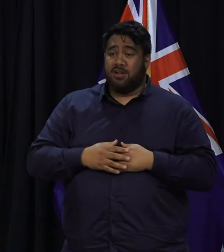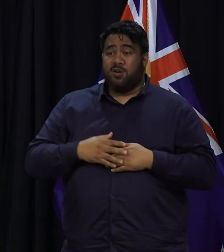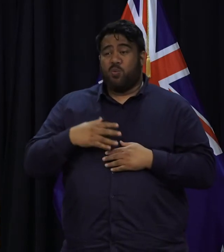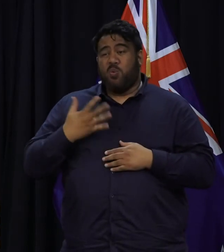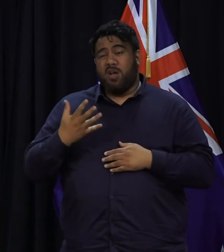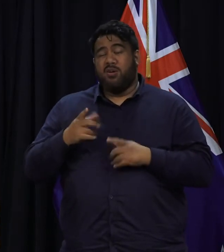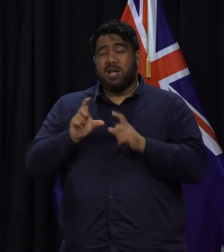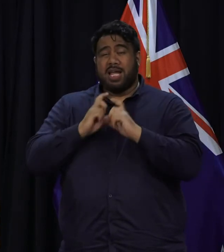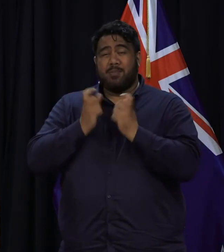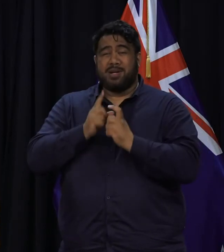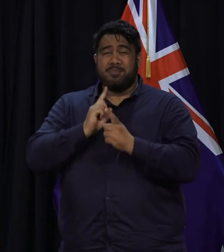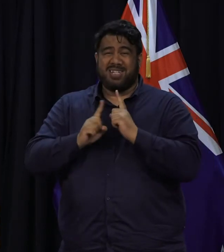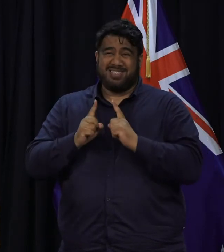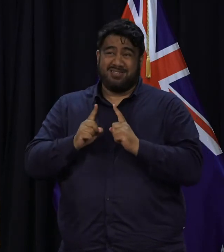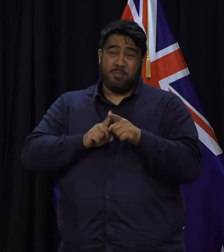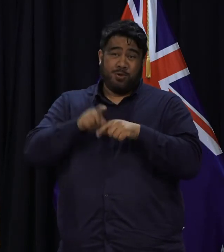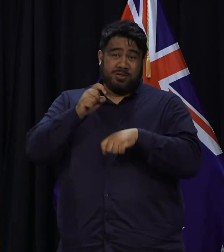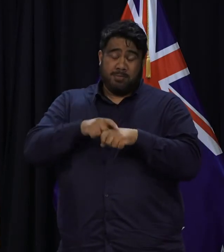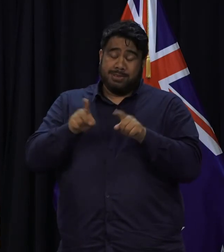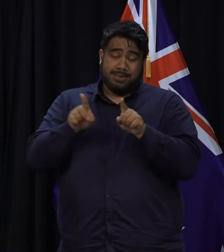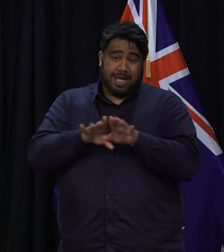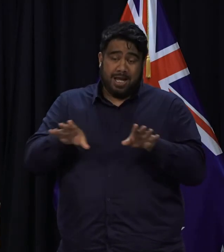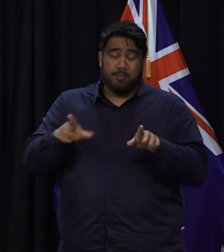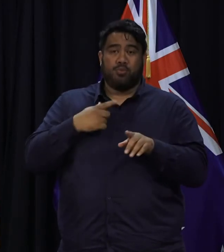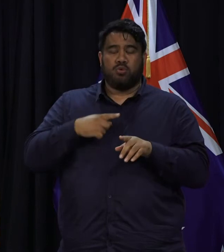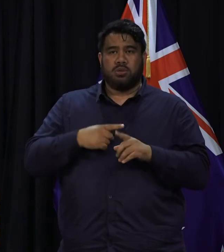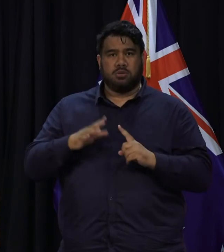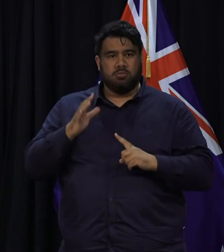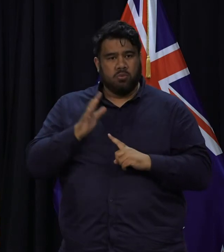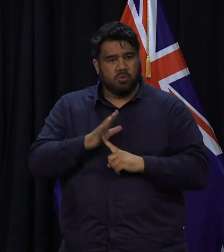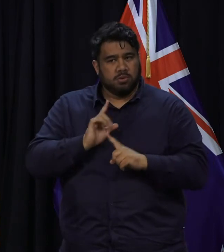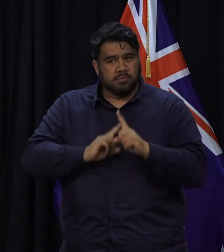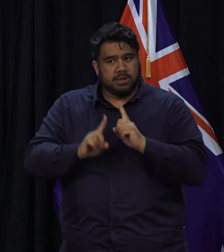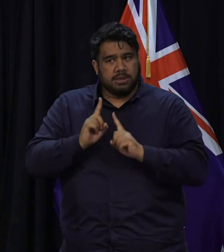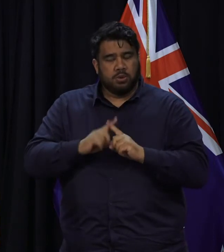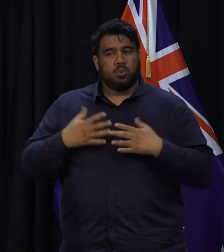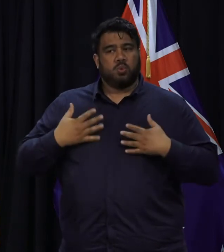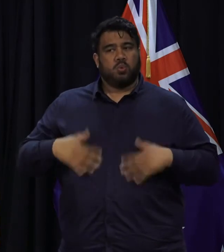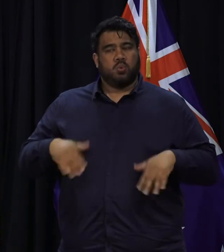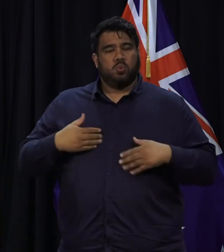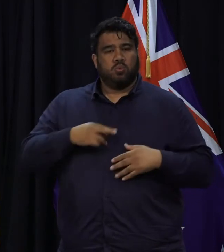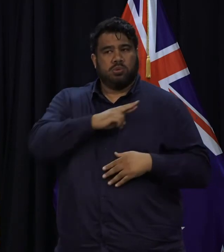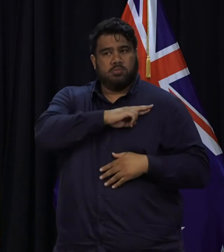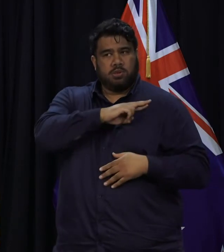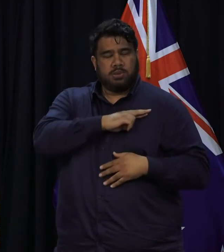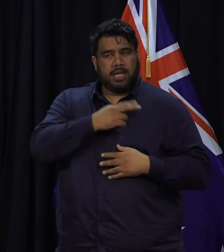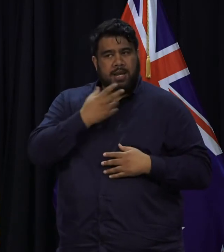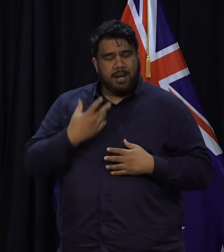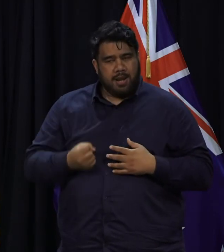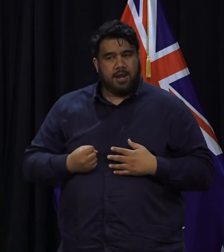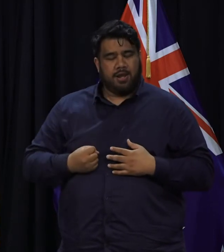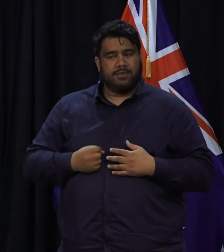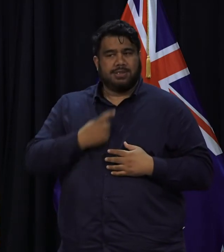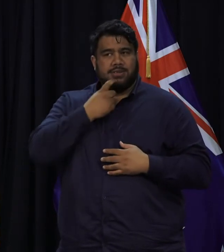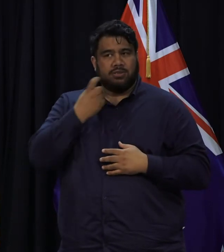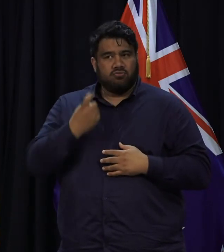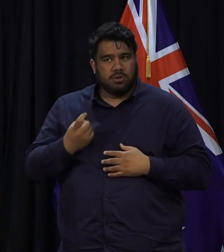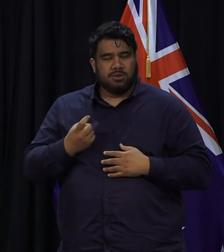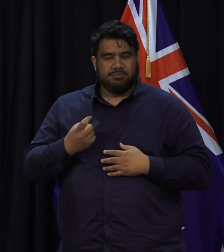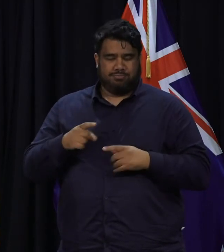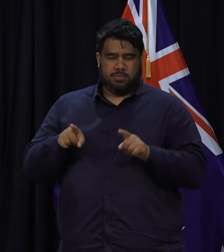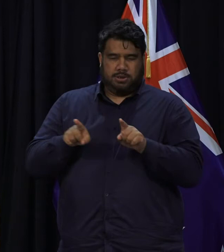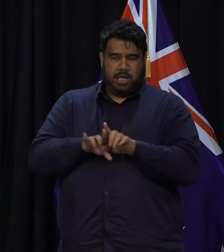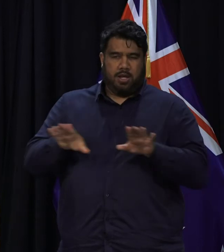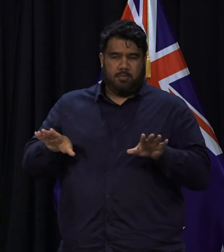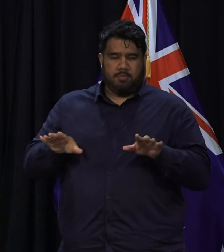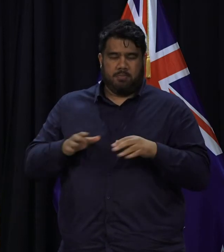never change with a Cabinet, and the magnitude, the gravity of the responsibility, that remains the same. And I